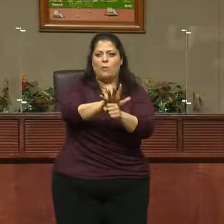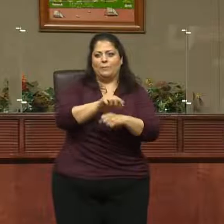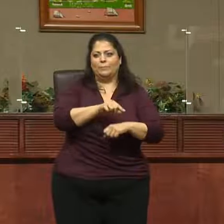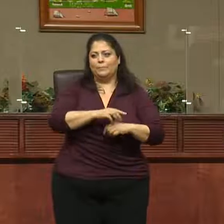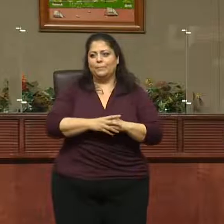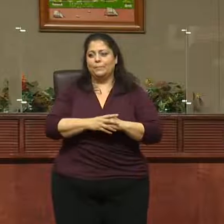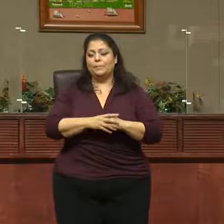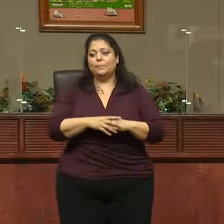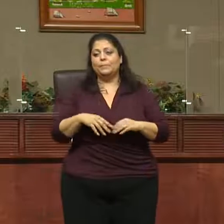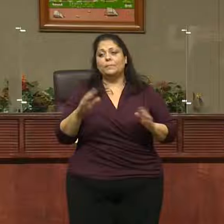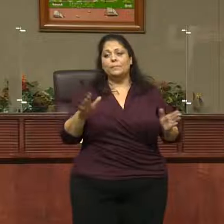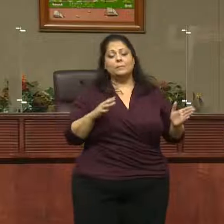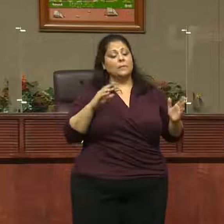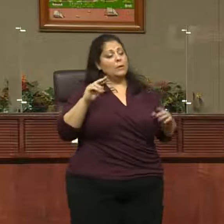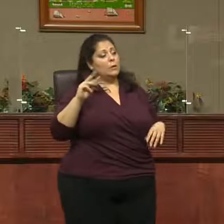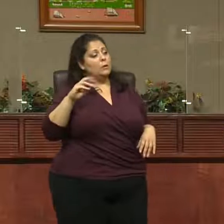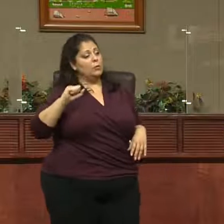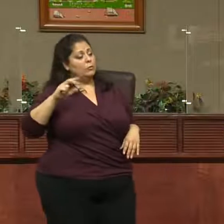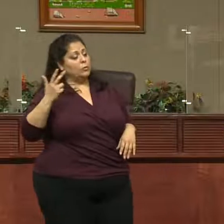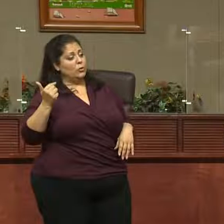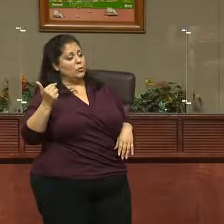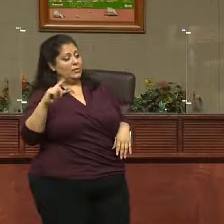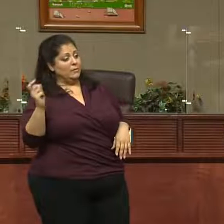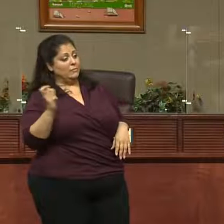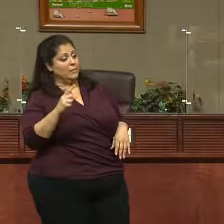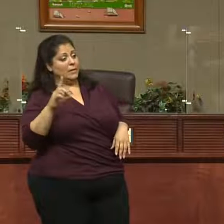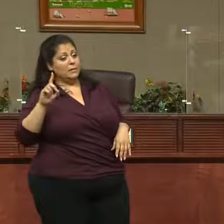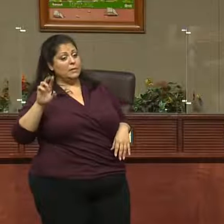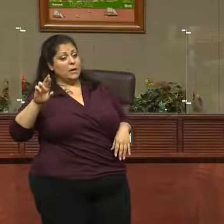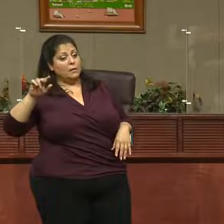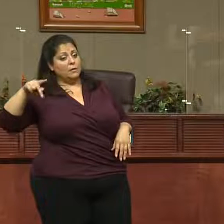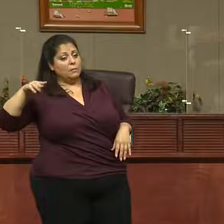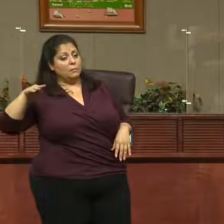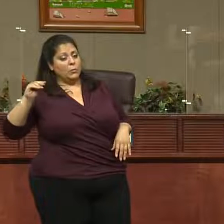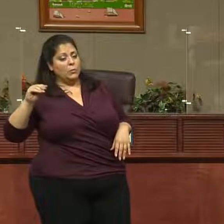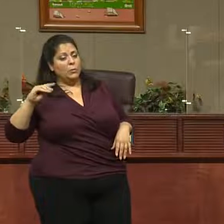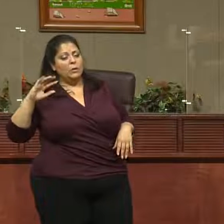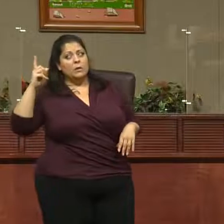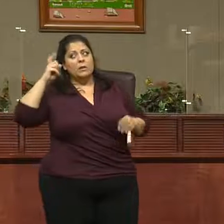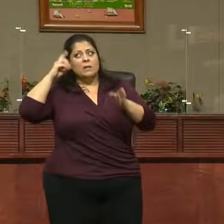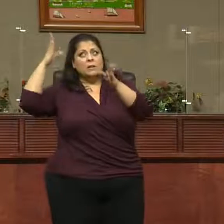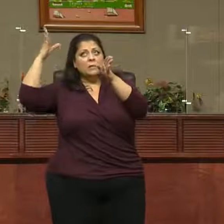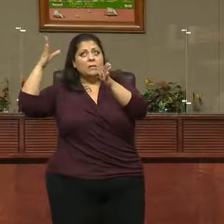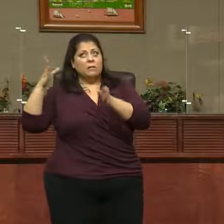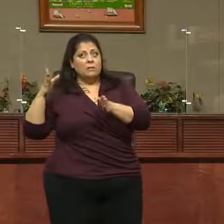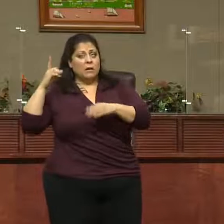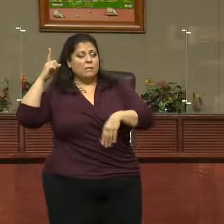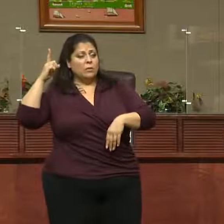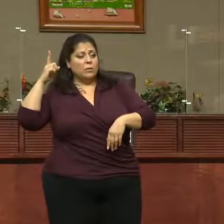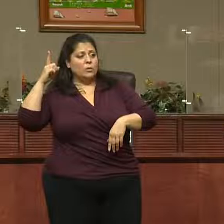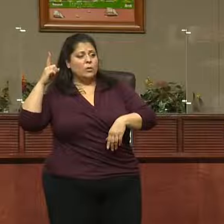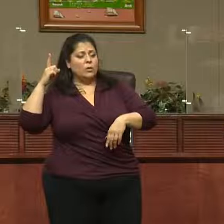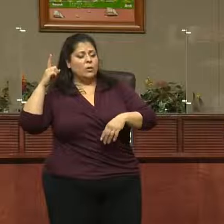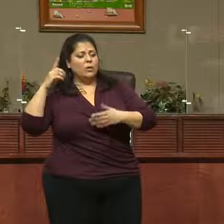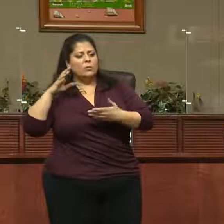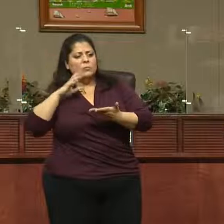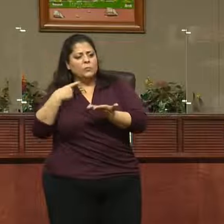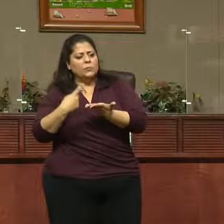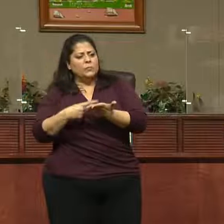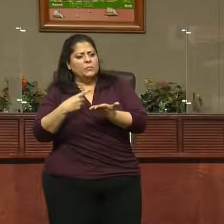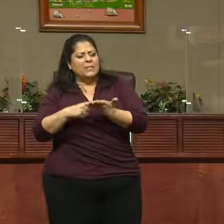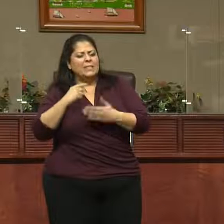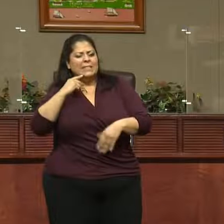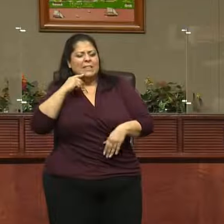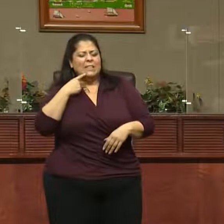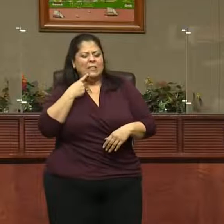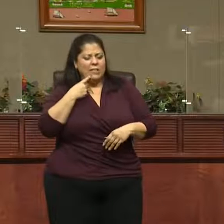Emily Braun, News 13. This question is also for Dr. Pino. Dr. Pino, the governor also addressed people with severe underlying health